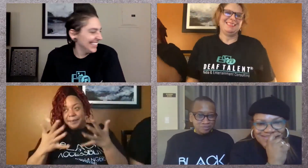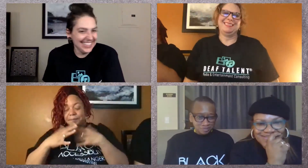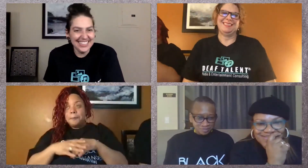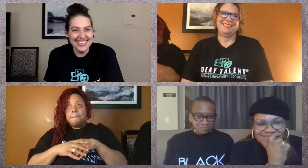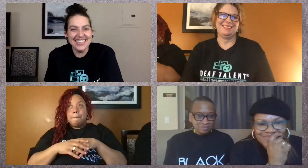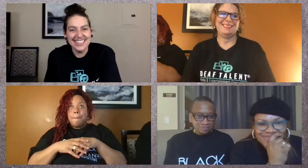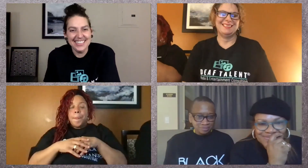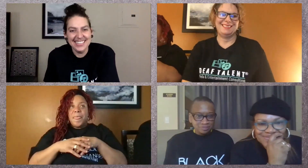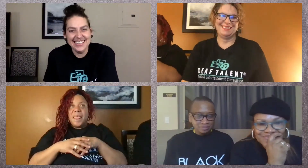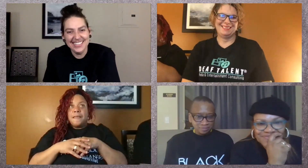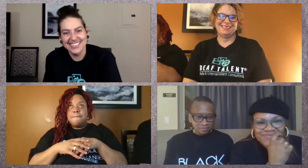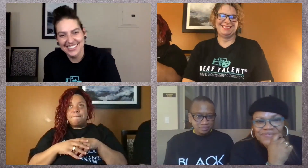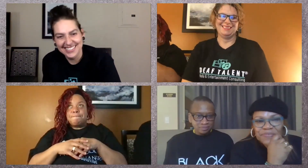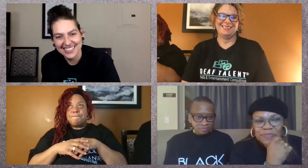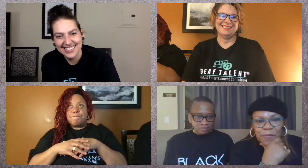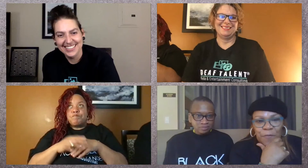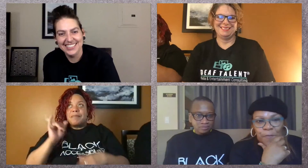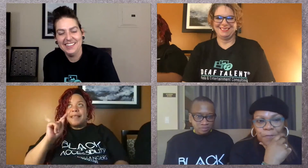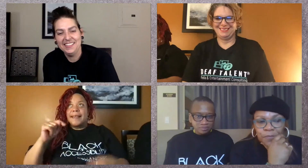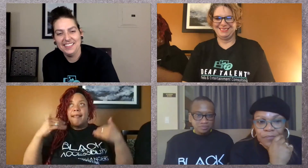Anyway, the point is this.